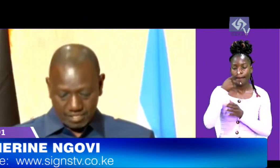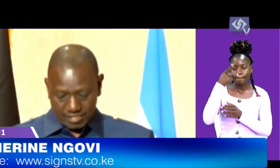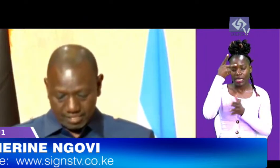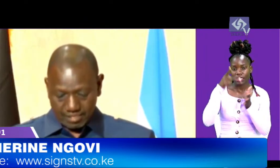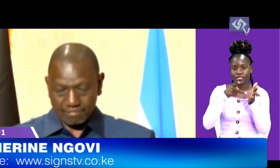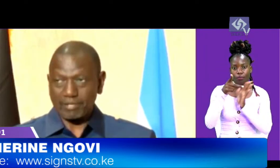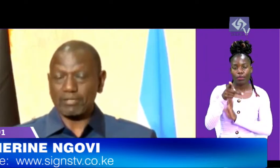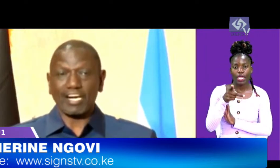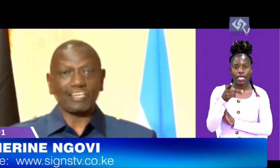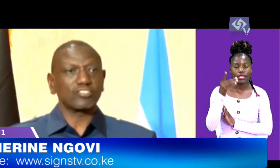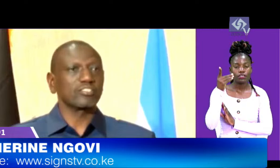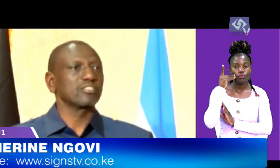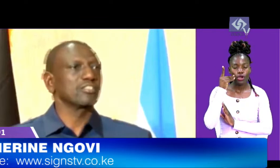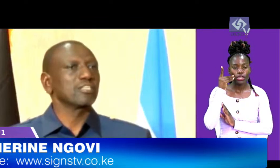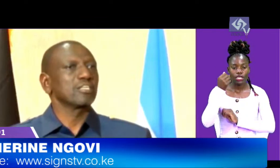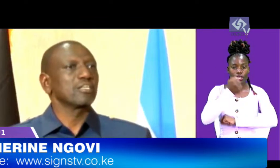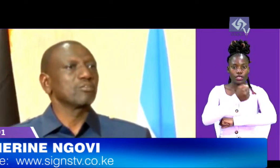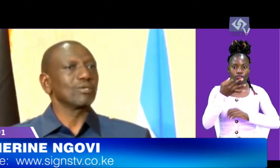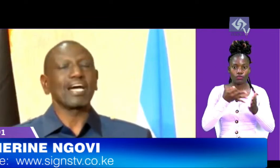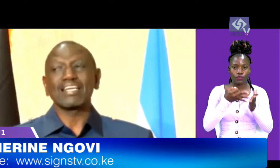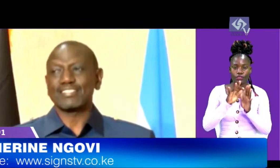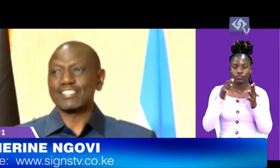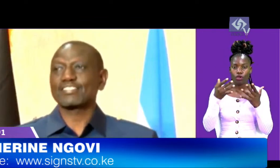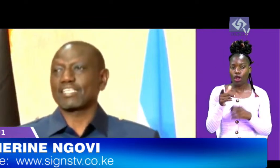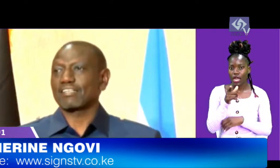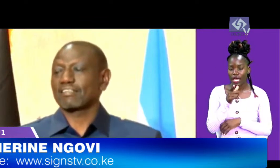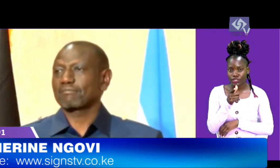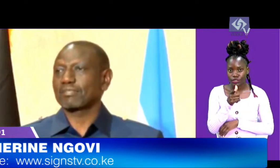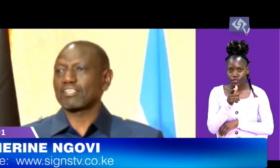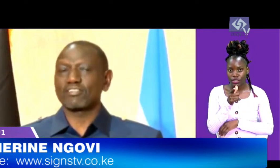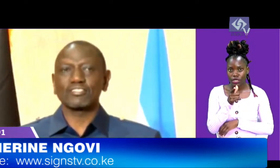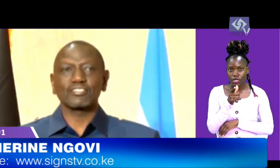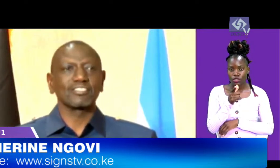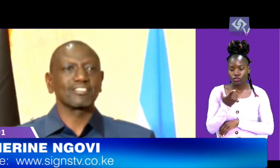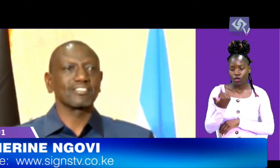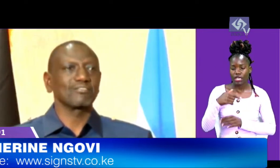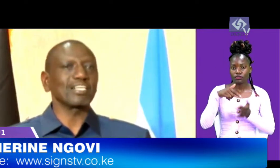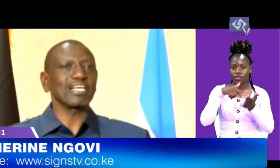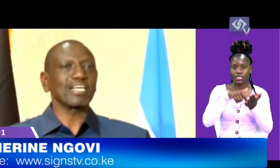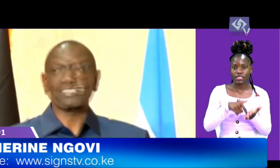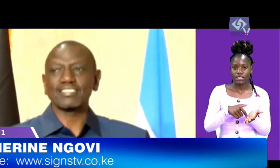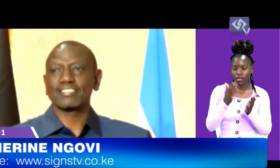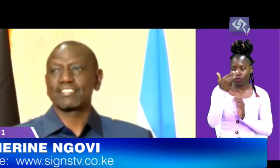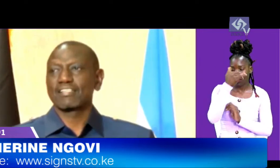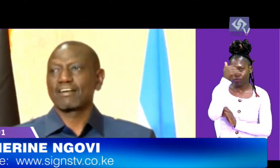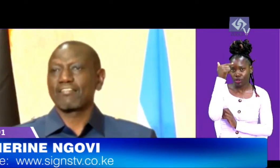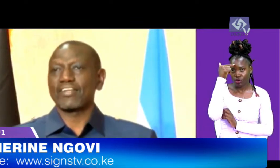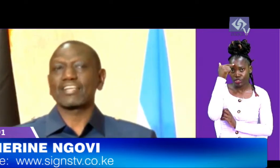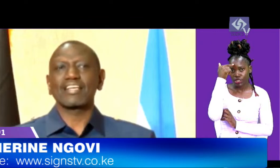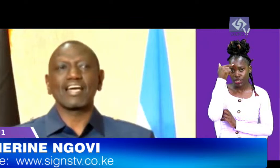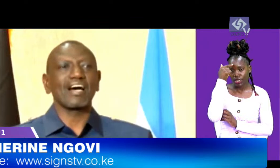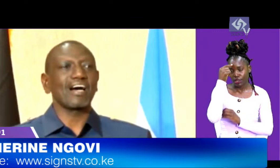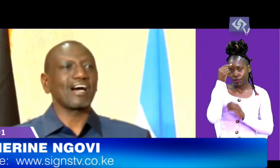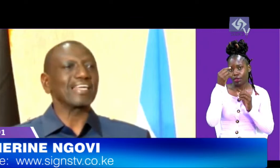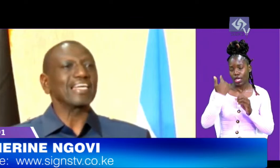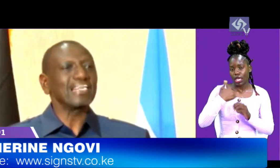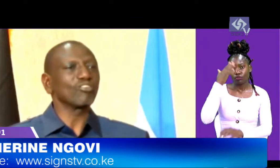and maybe lunch. We are insisting because we realize that there